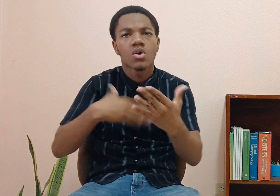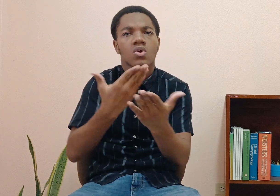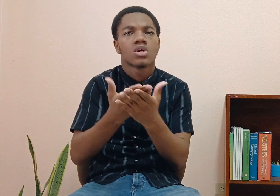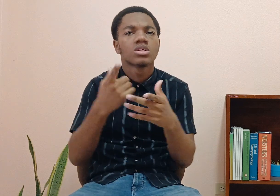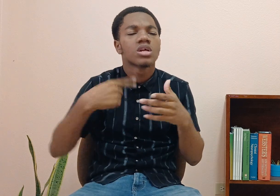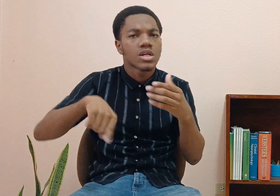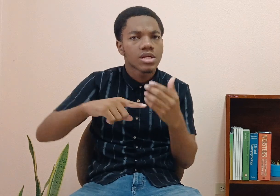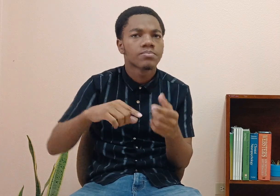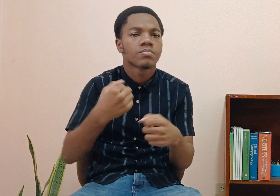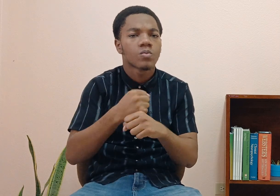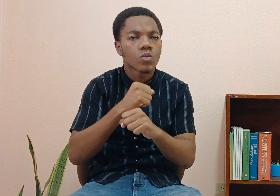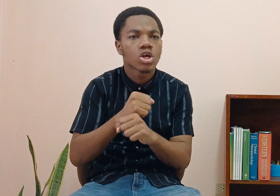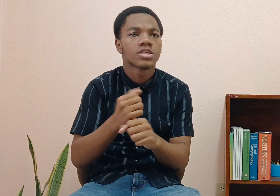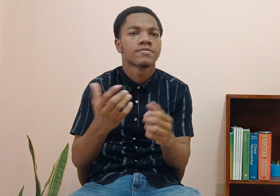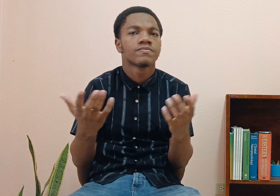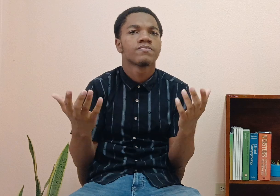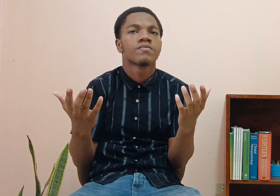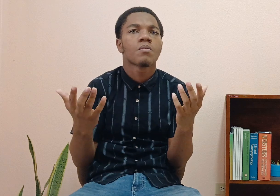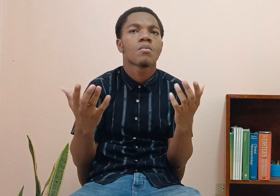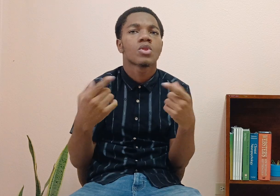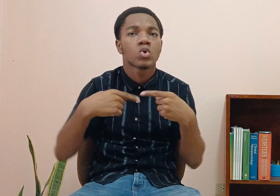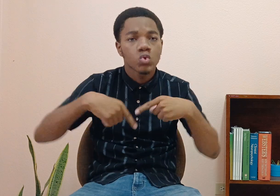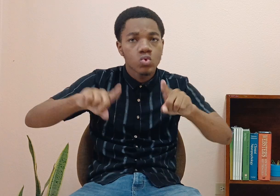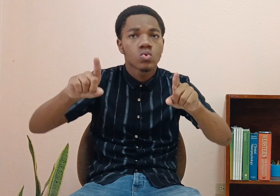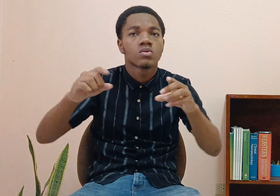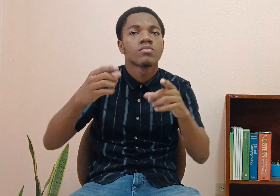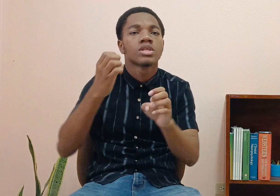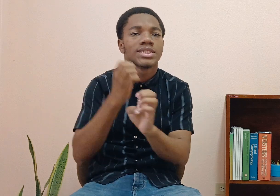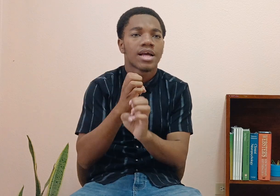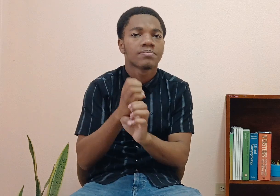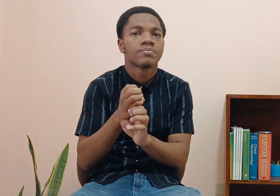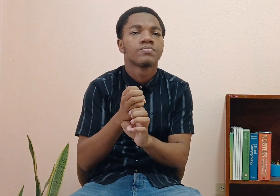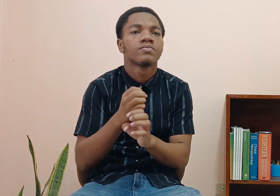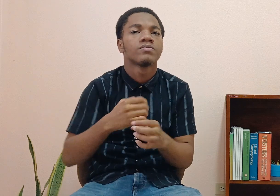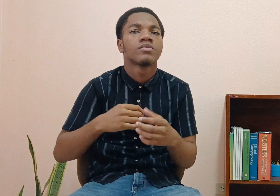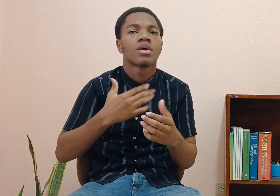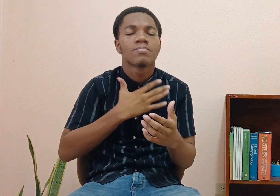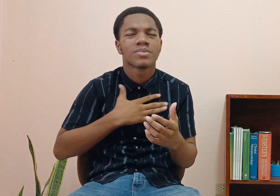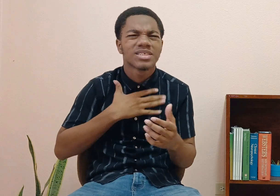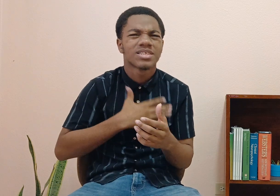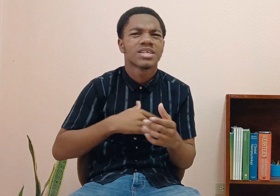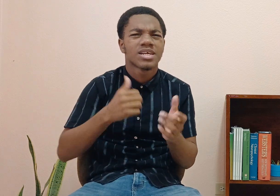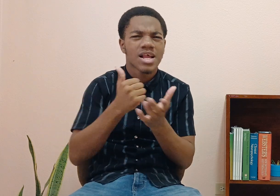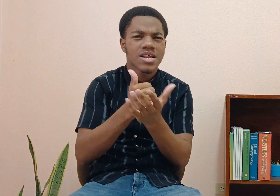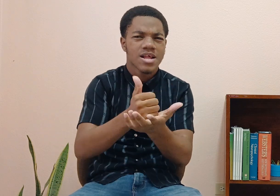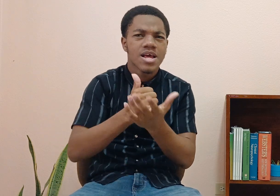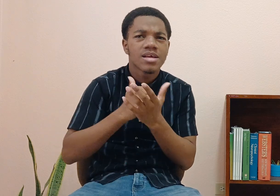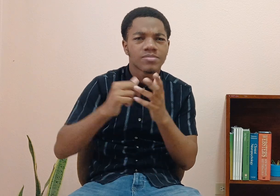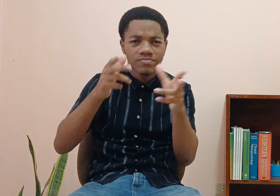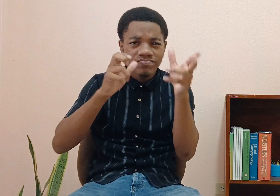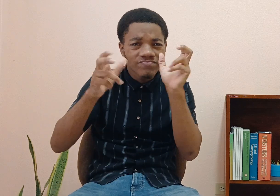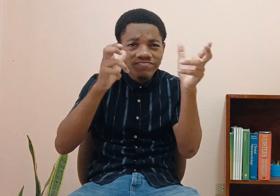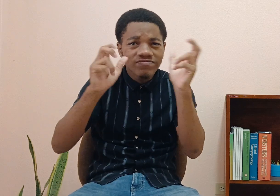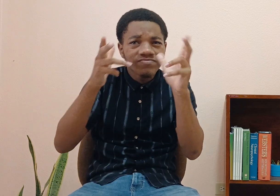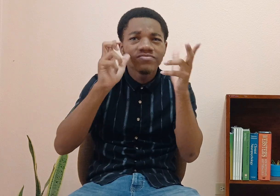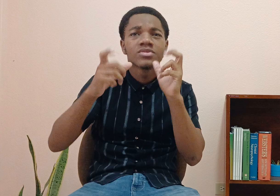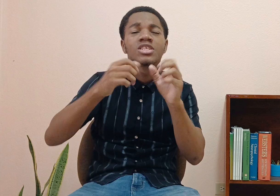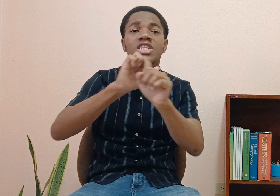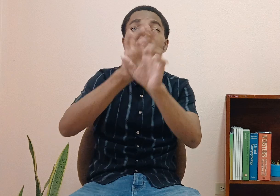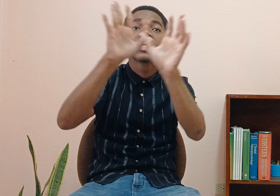Please help me to hear and understand everything that the invigilators tell me to do and not to